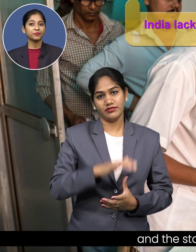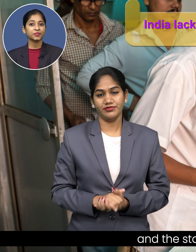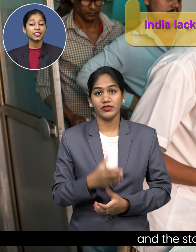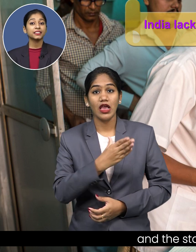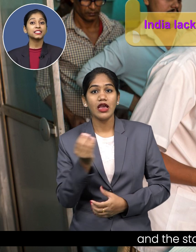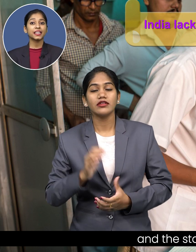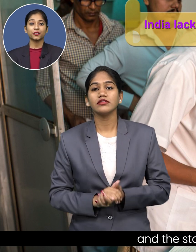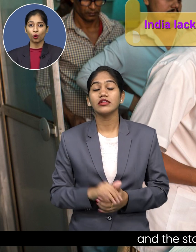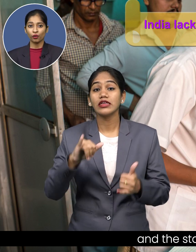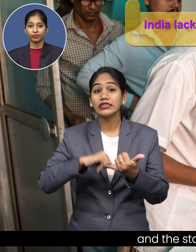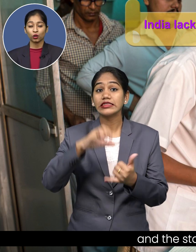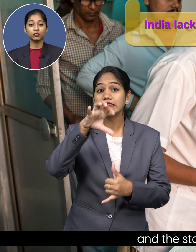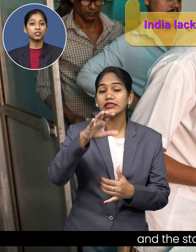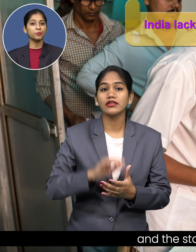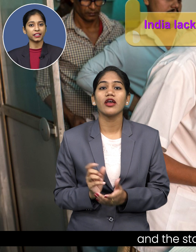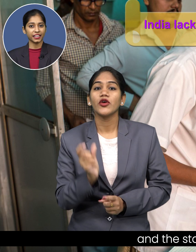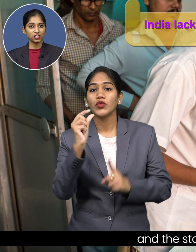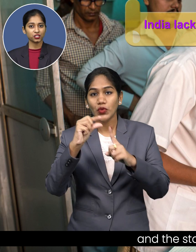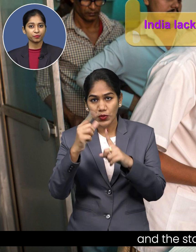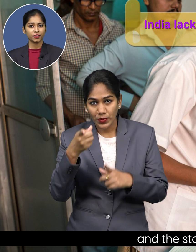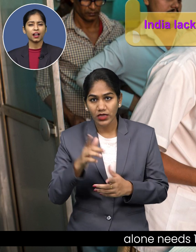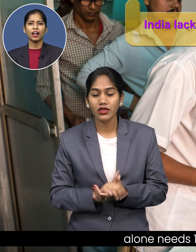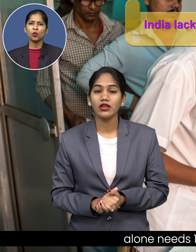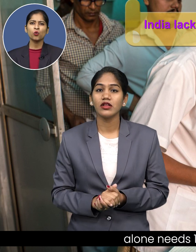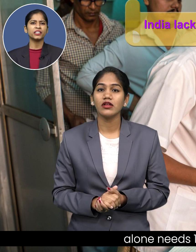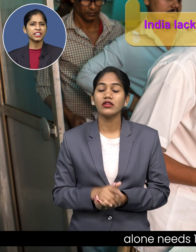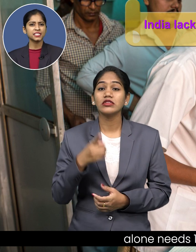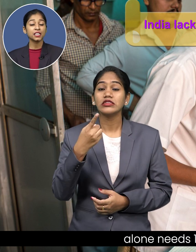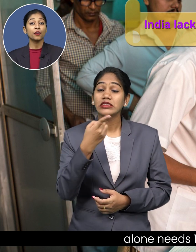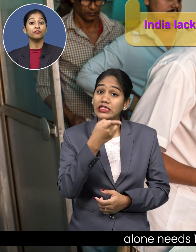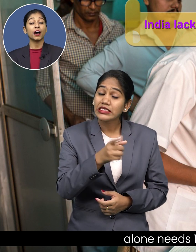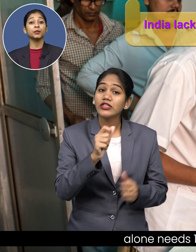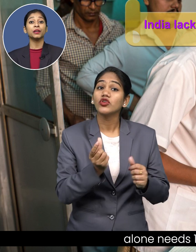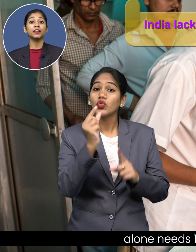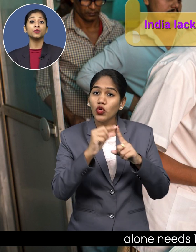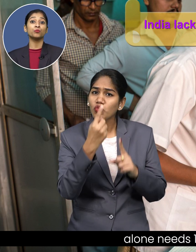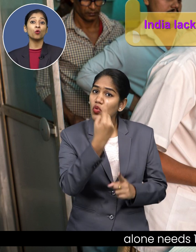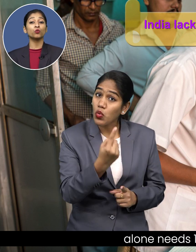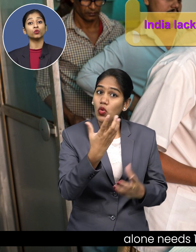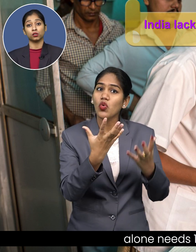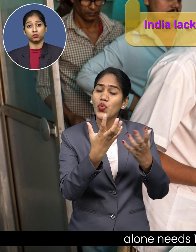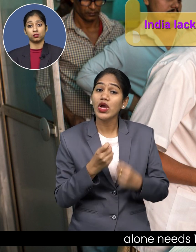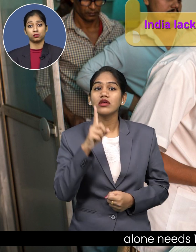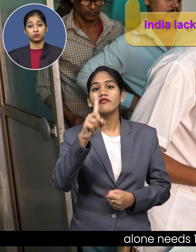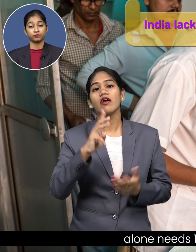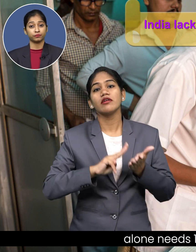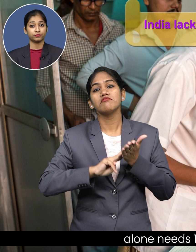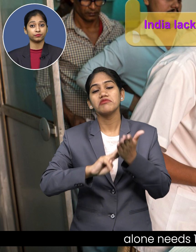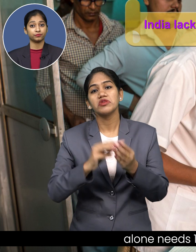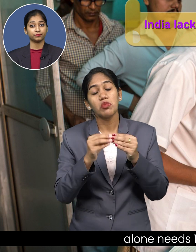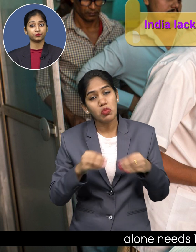And the state of Uttar Pradesh alone needs 1 million more workers.